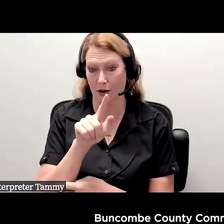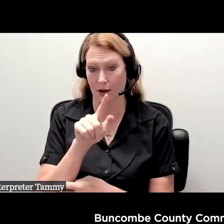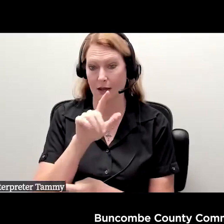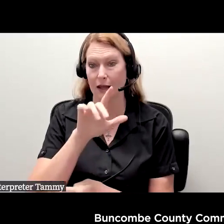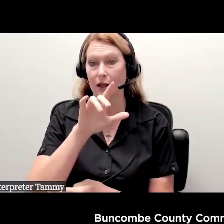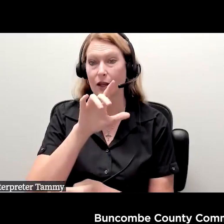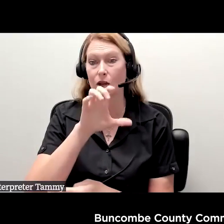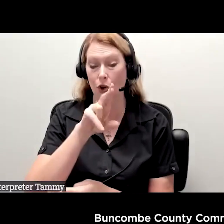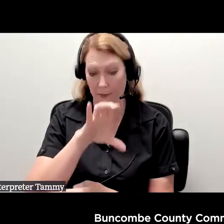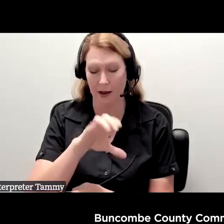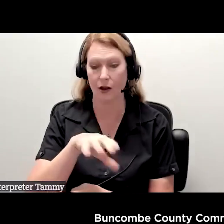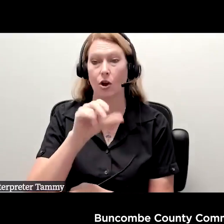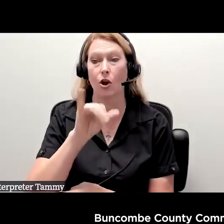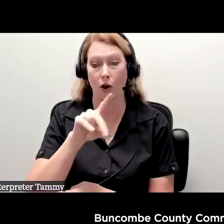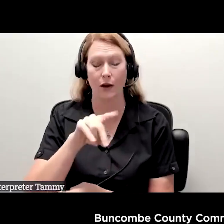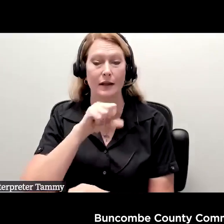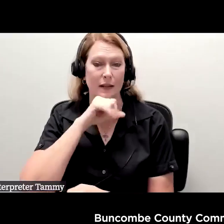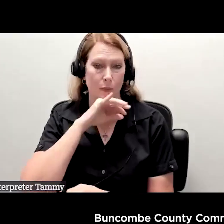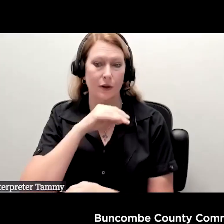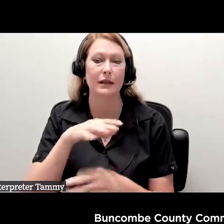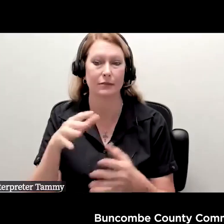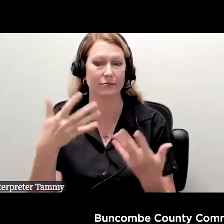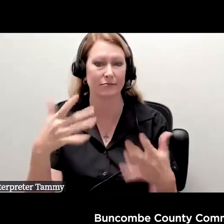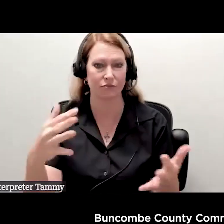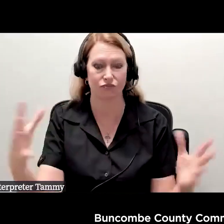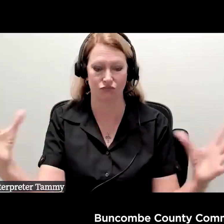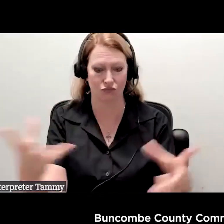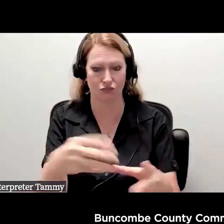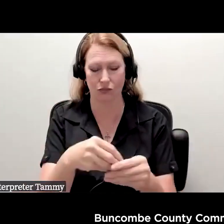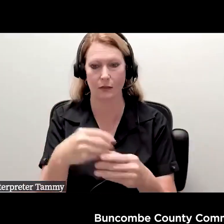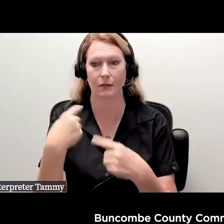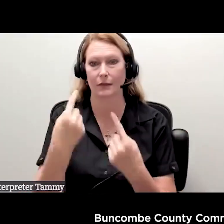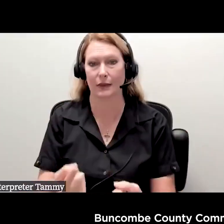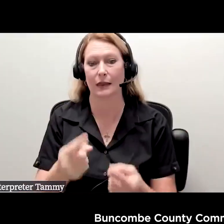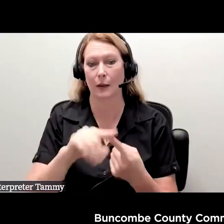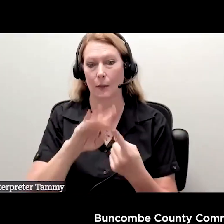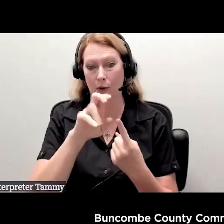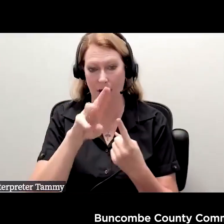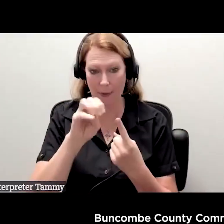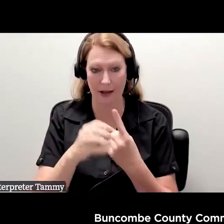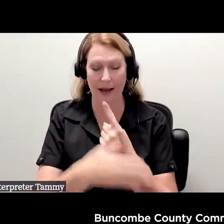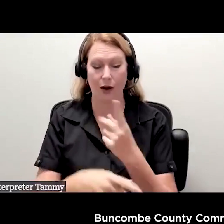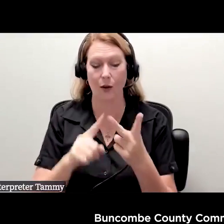465,121 cubic yards of debris collectively in Buncombe County, Black Mountain, and the city of Asheville.